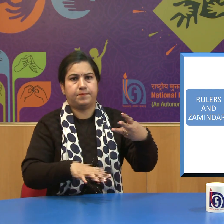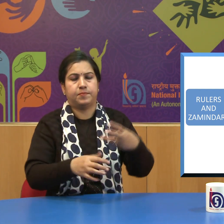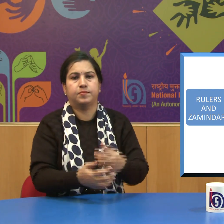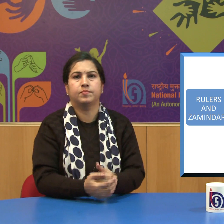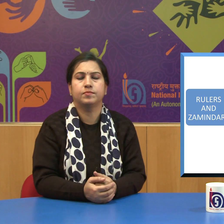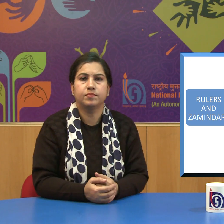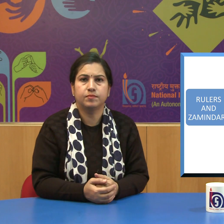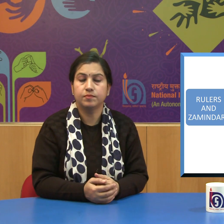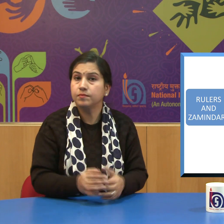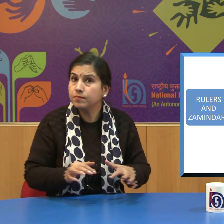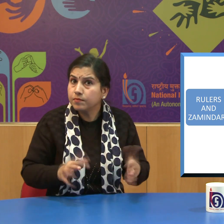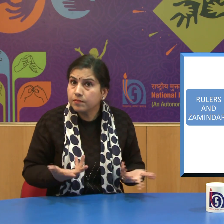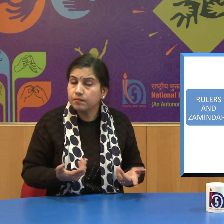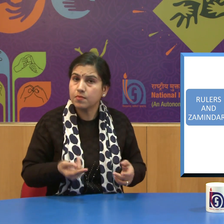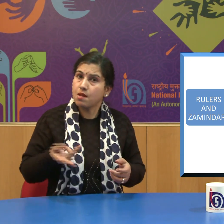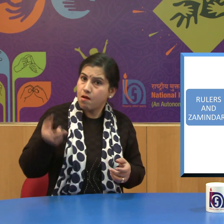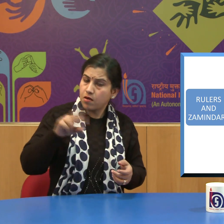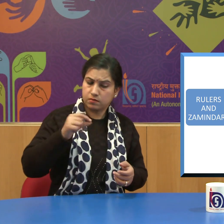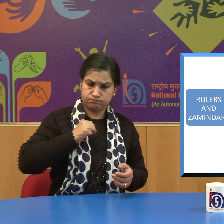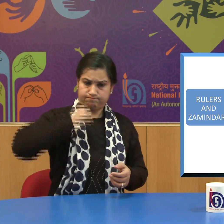That is to restore the political,